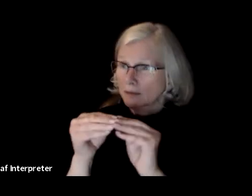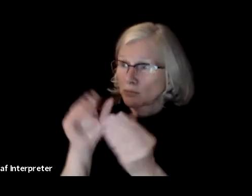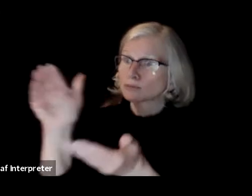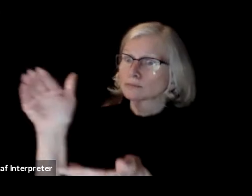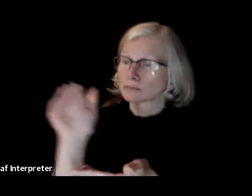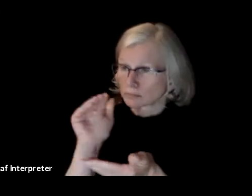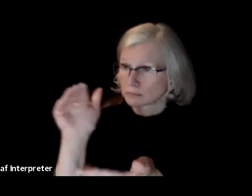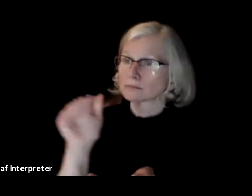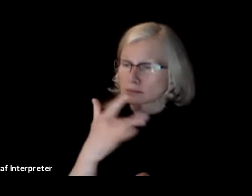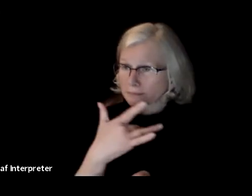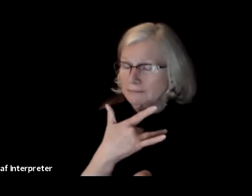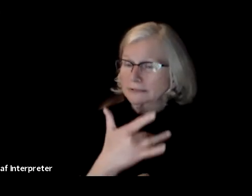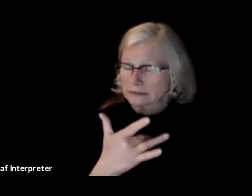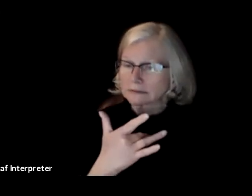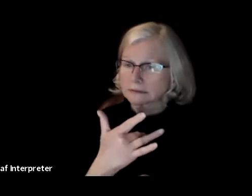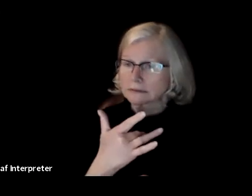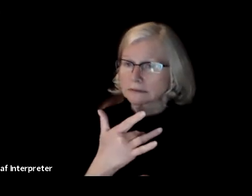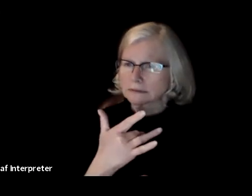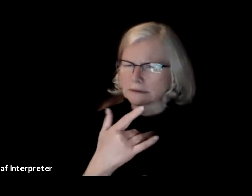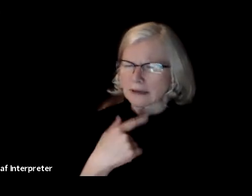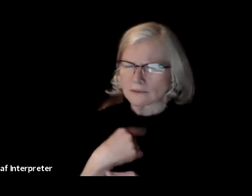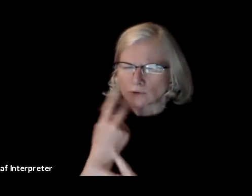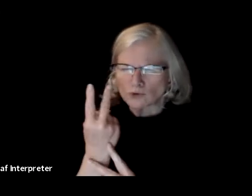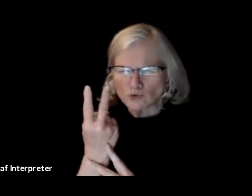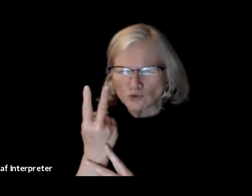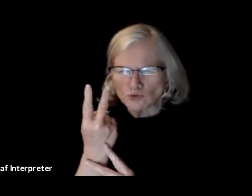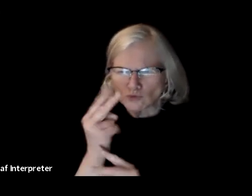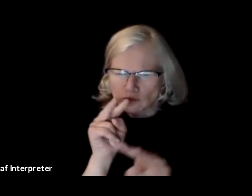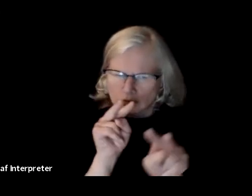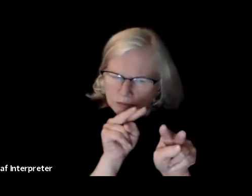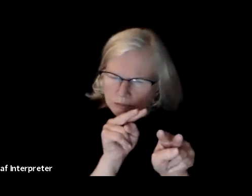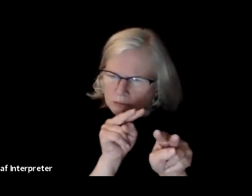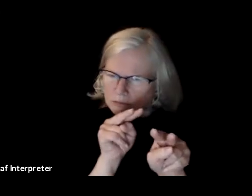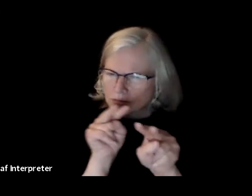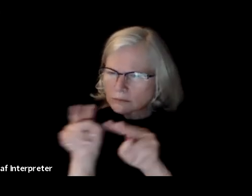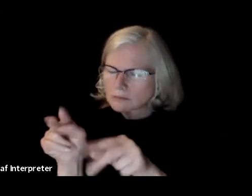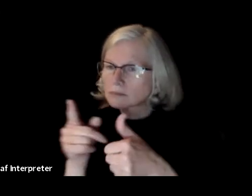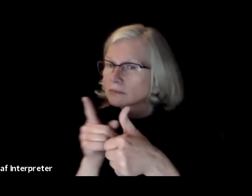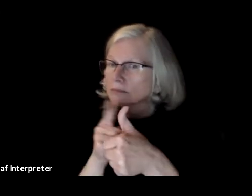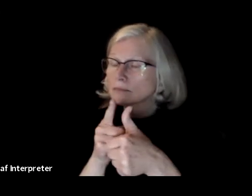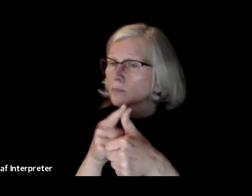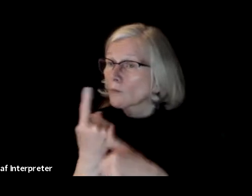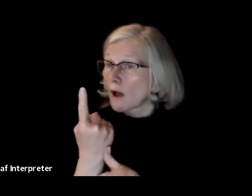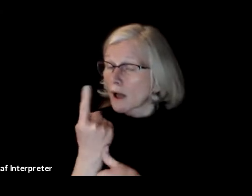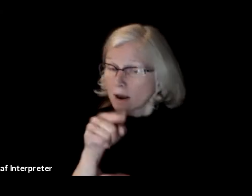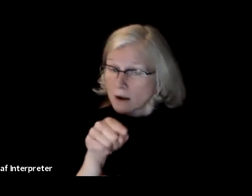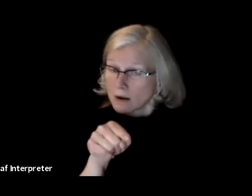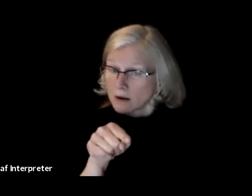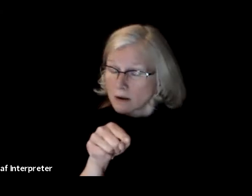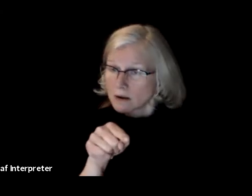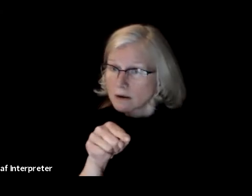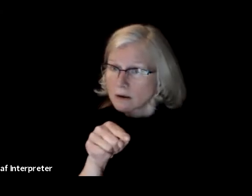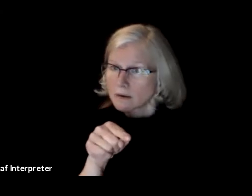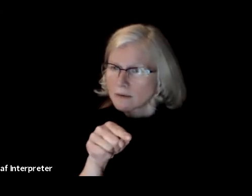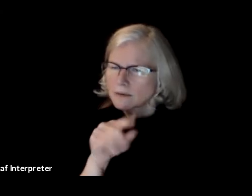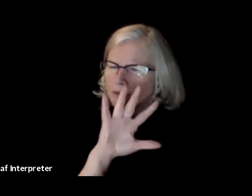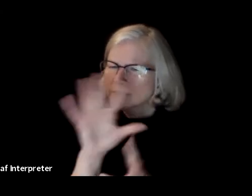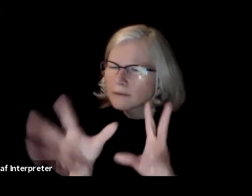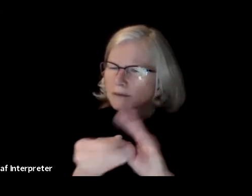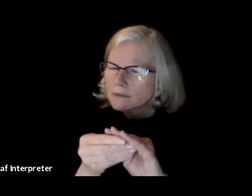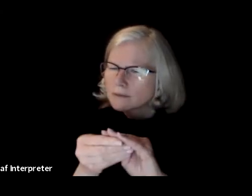there's two ways we have to look at it. One is that it would be a total of about